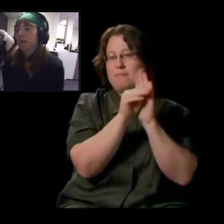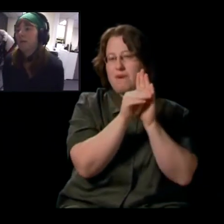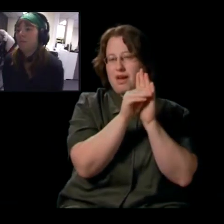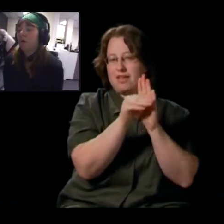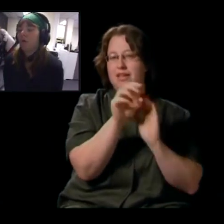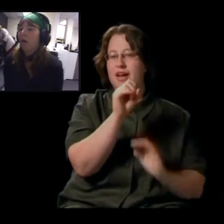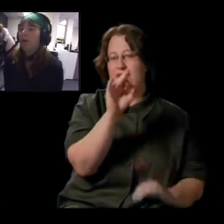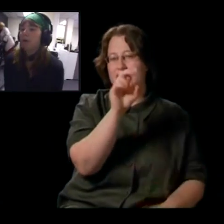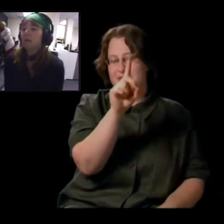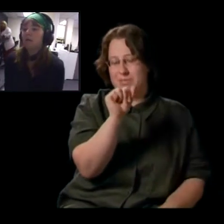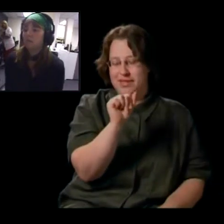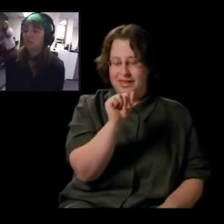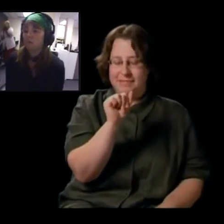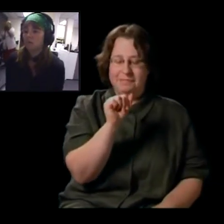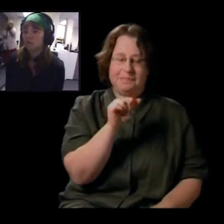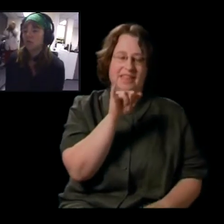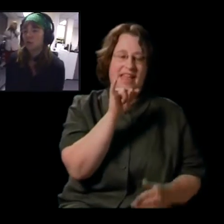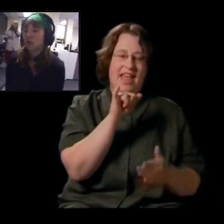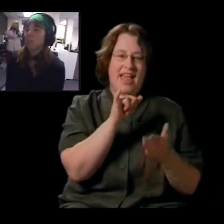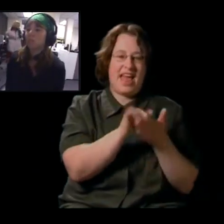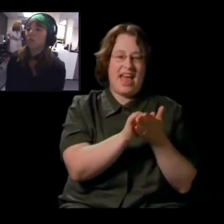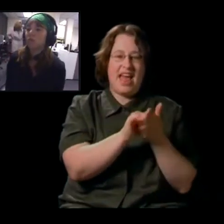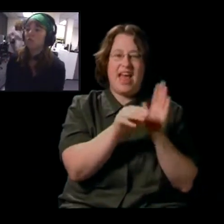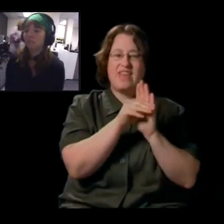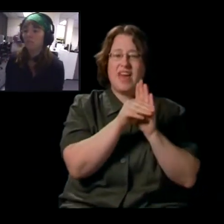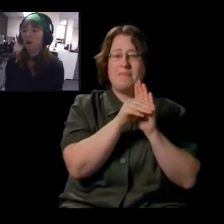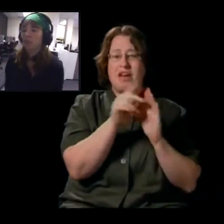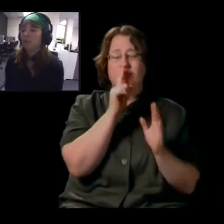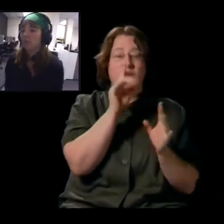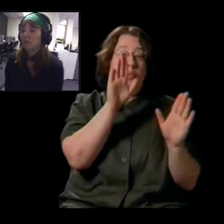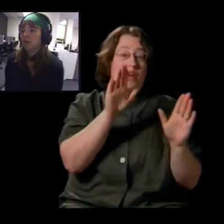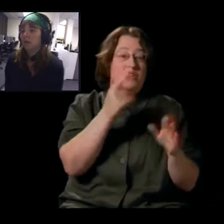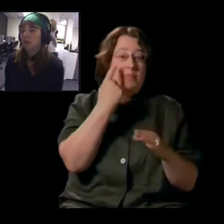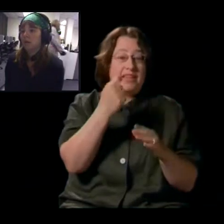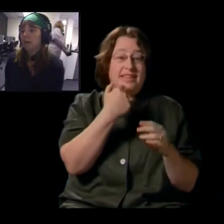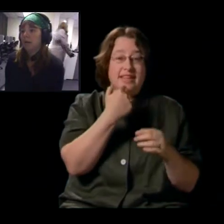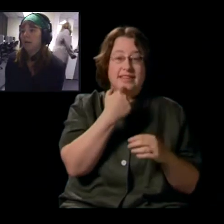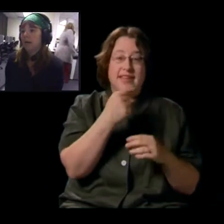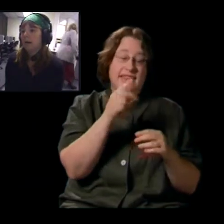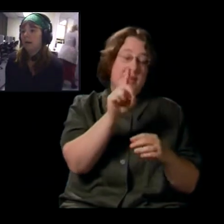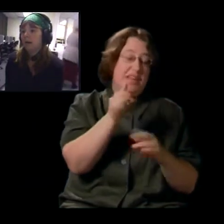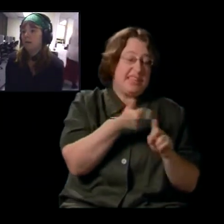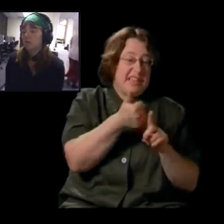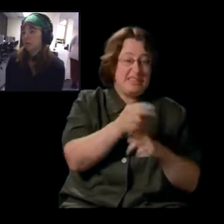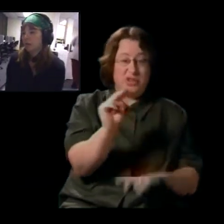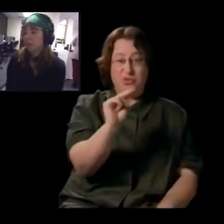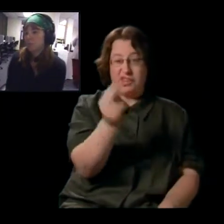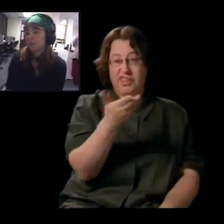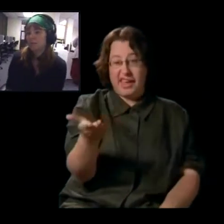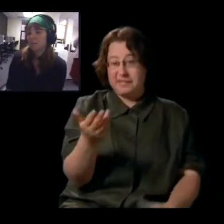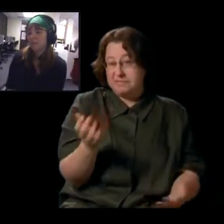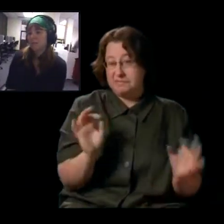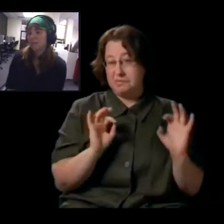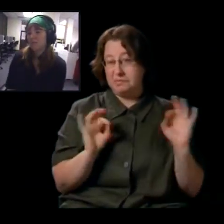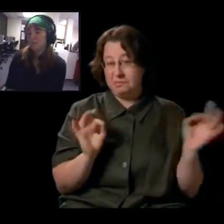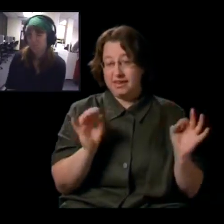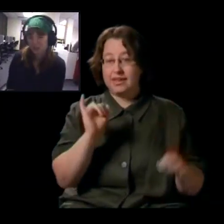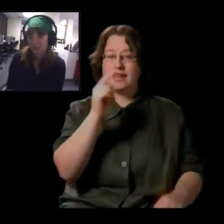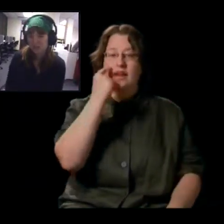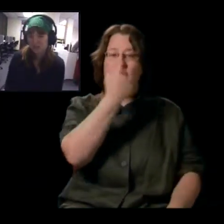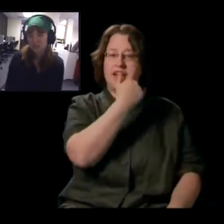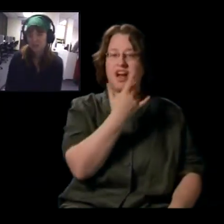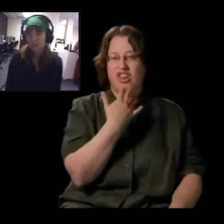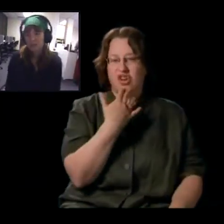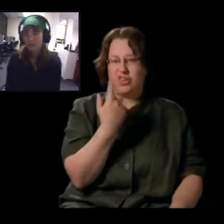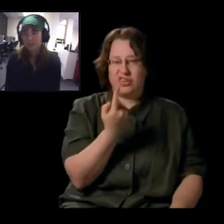Some people call it in Europe it's called the social model. And it's really good because it really says that there's no such